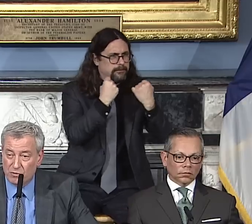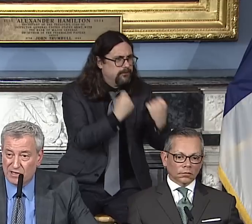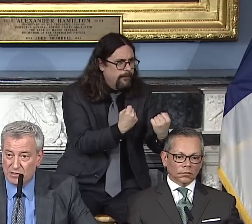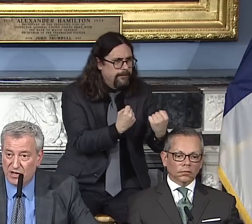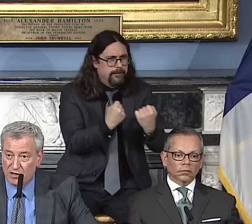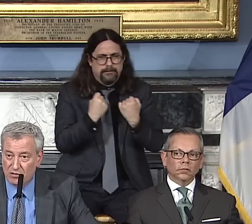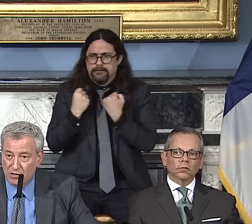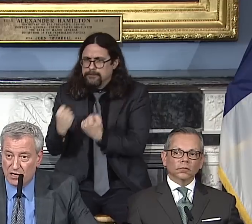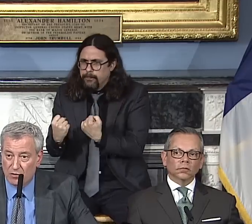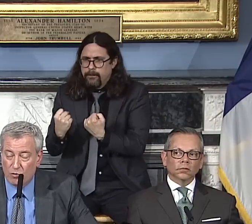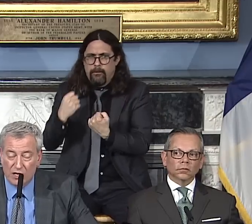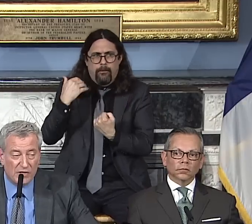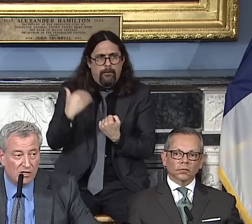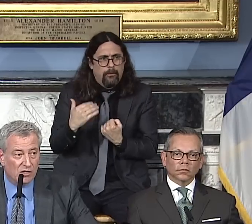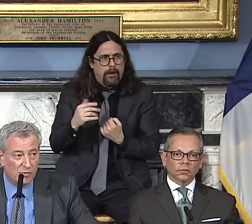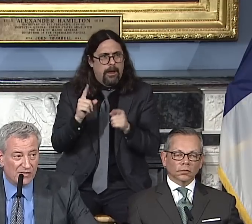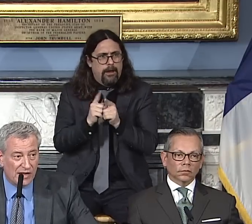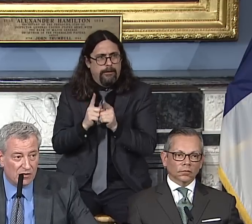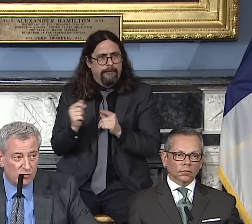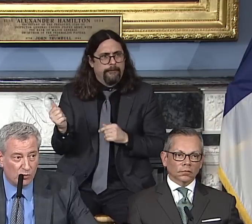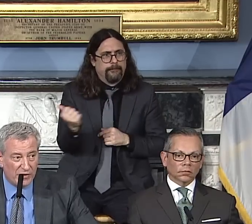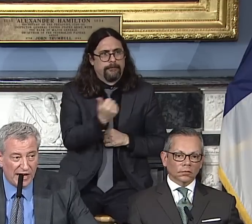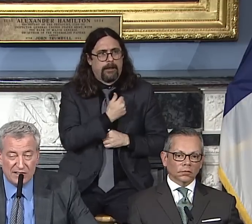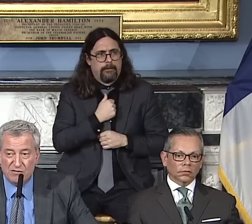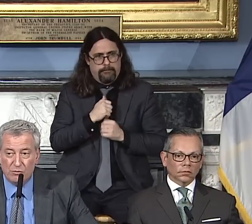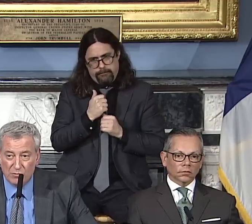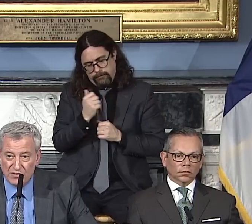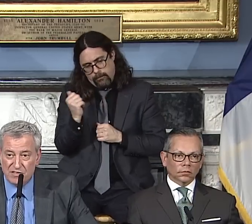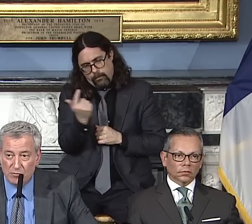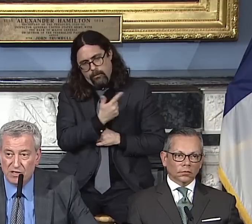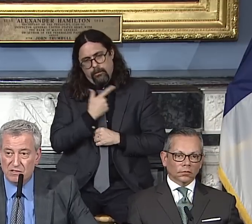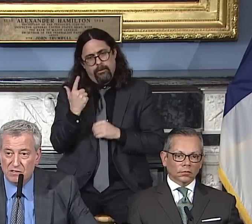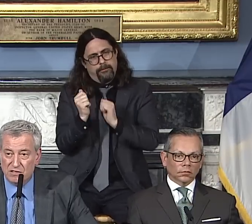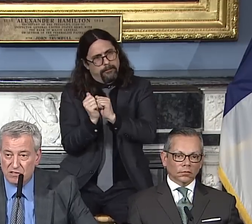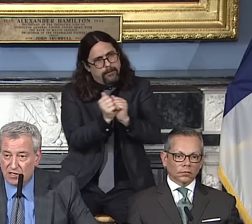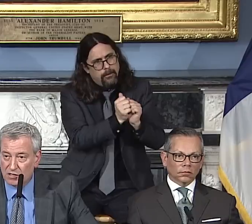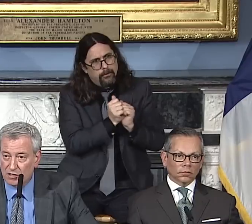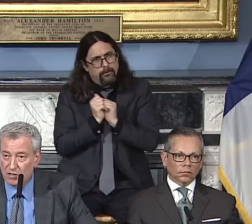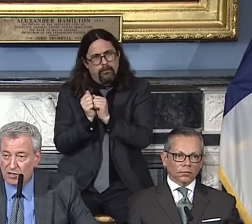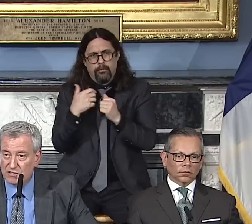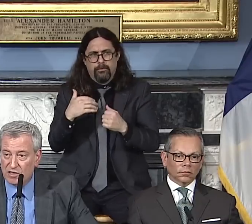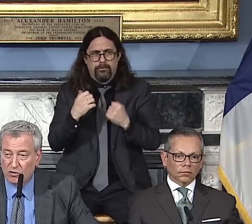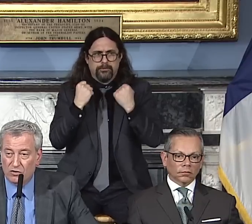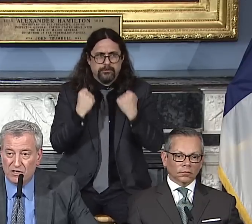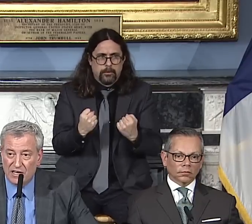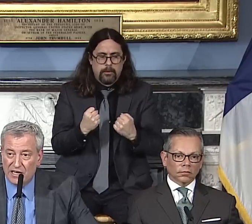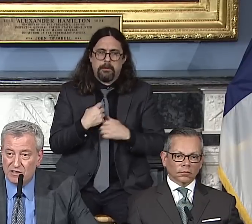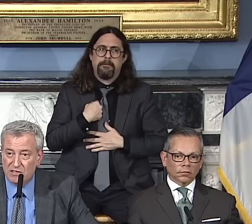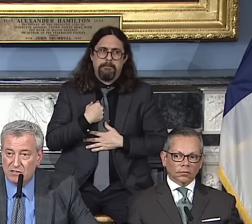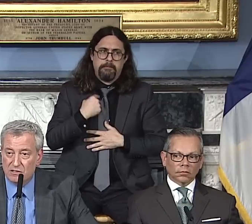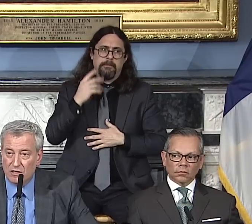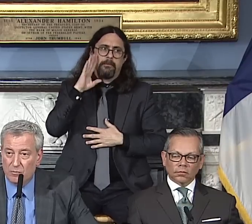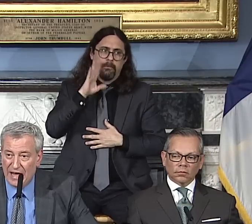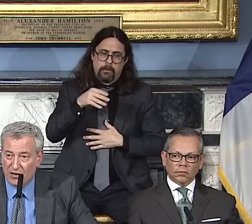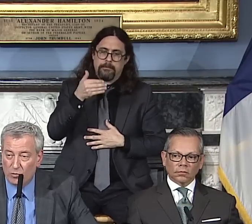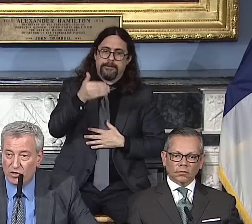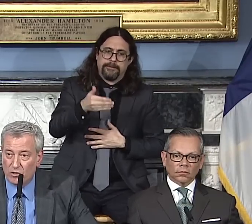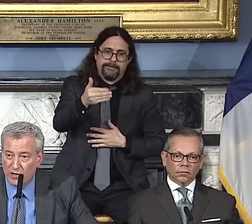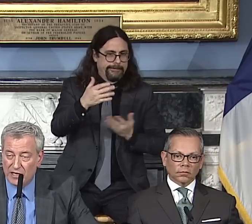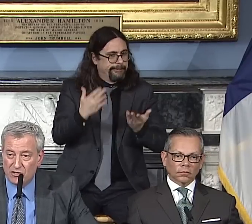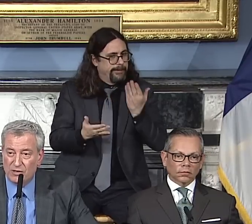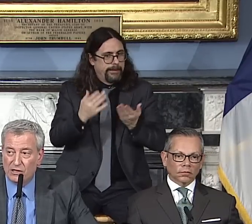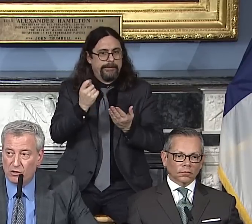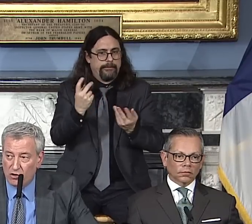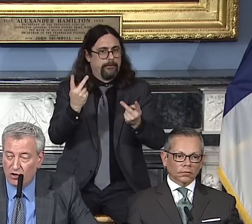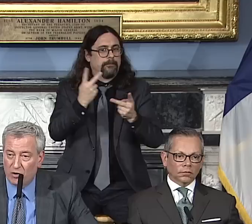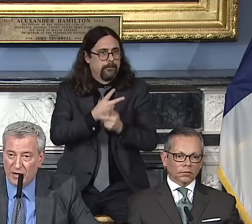worse before it gets better. And I want to be clear about that. We will be at this for months and months. This is, I said earlier today, this is a battle. We are